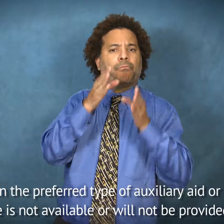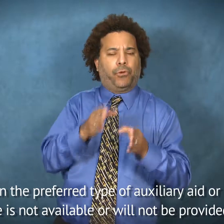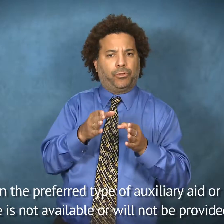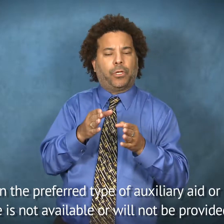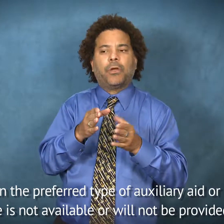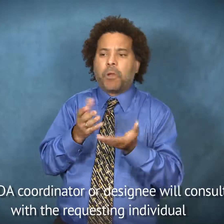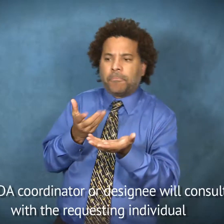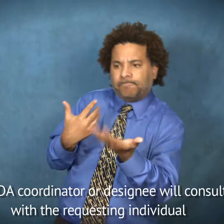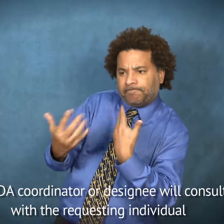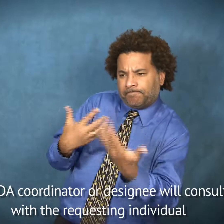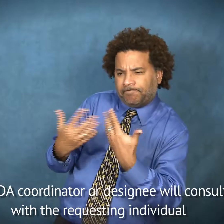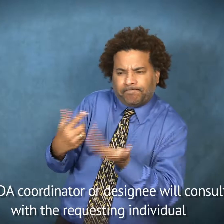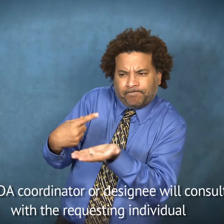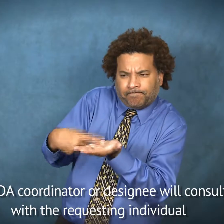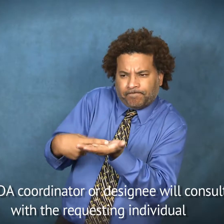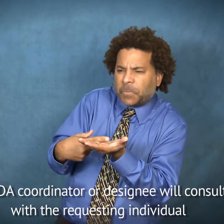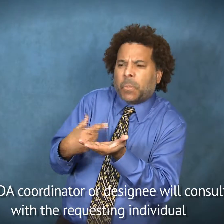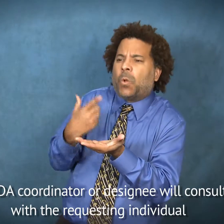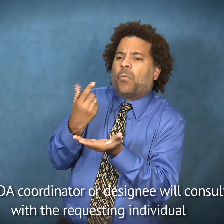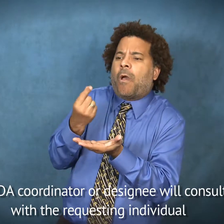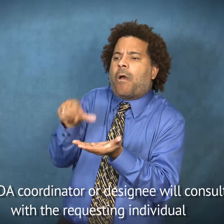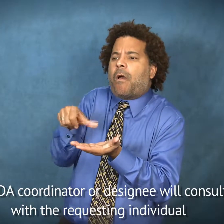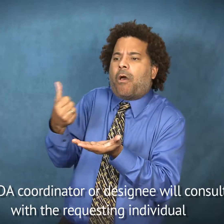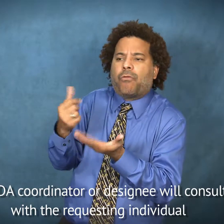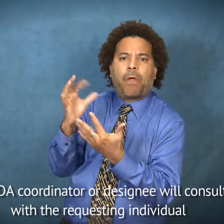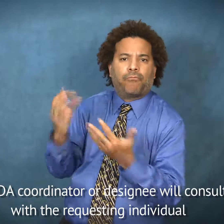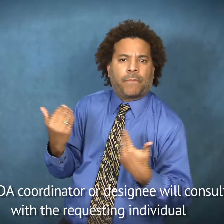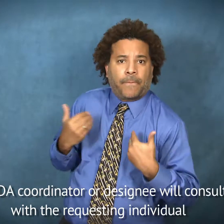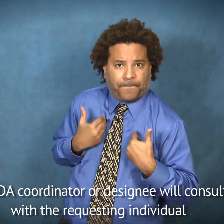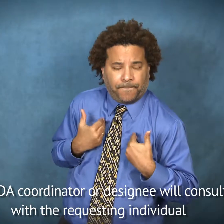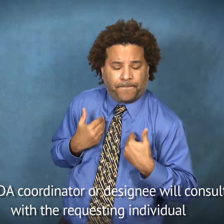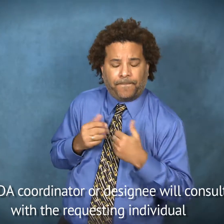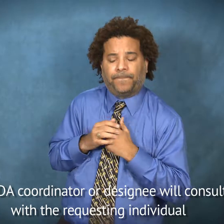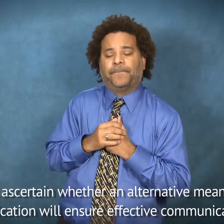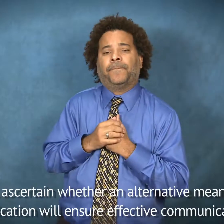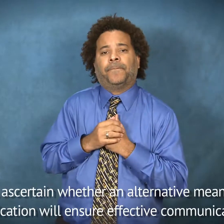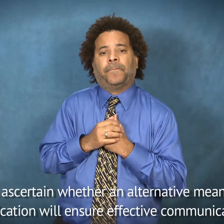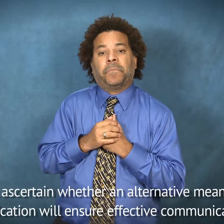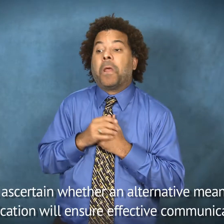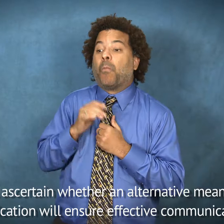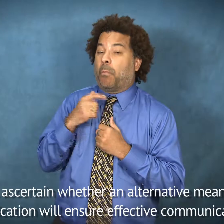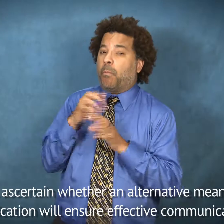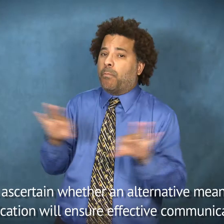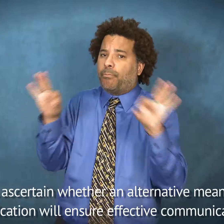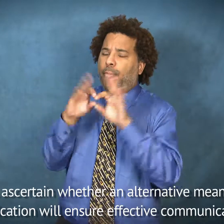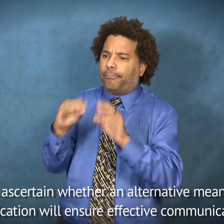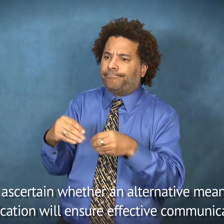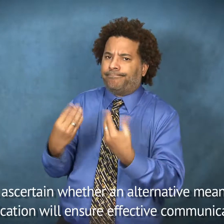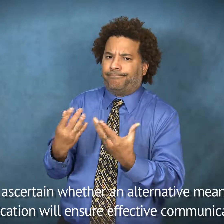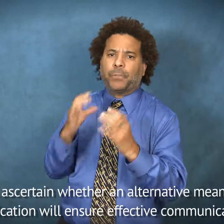will consult with the requesting individual and will ascertain whether an alternative means of communication will ensure effective communication.